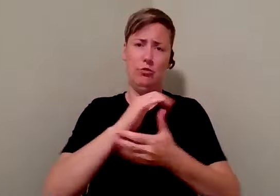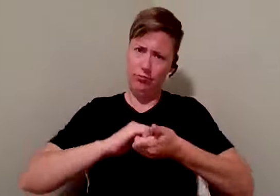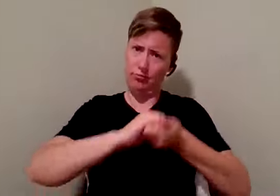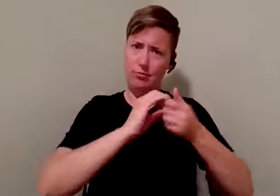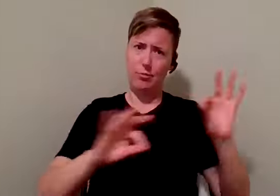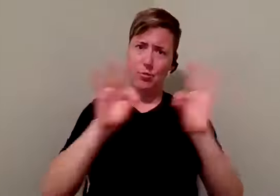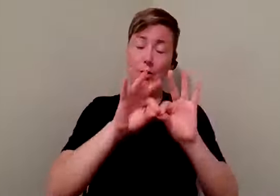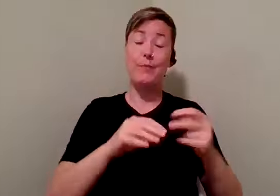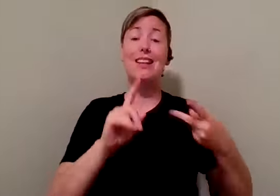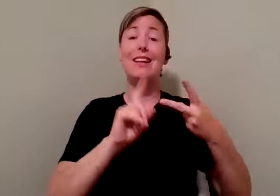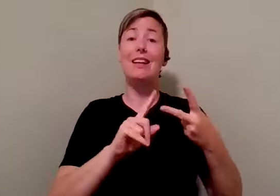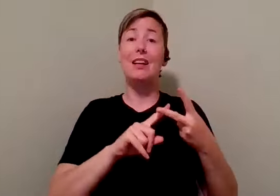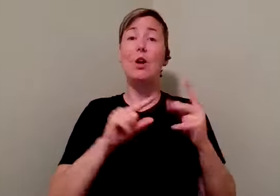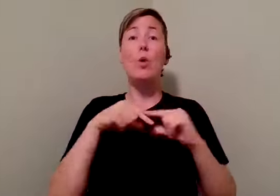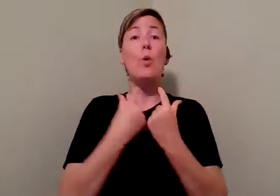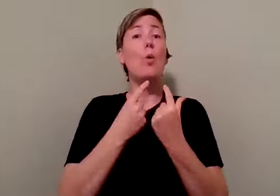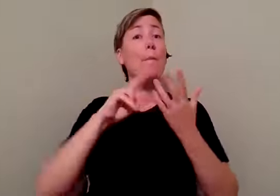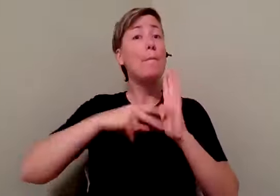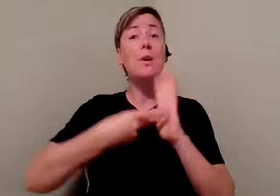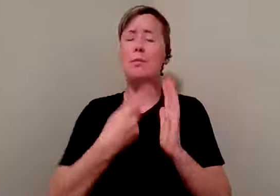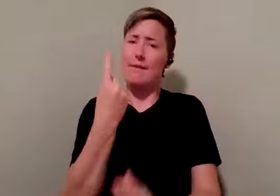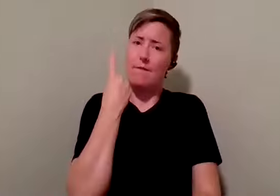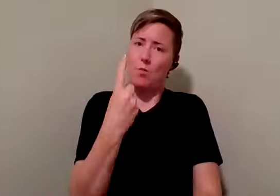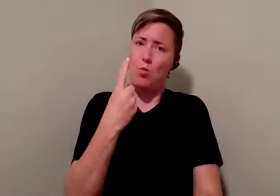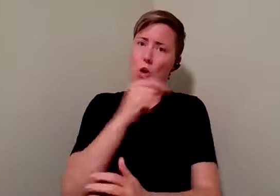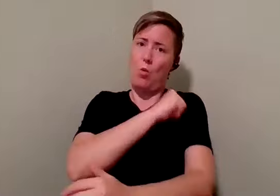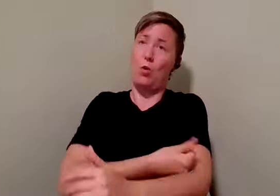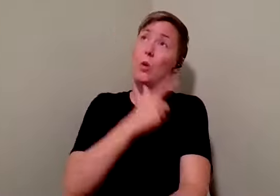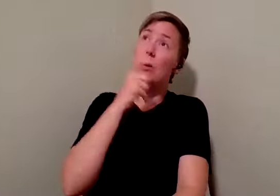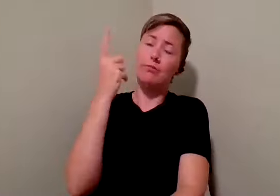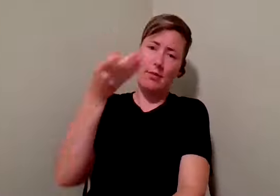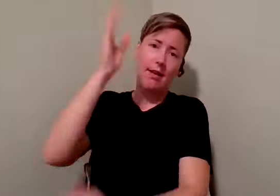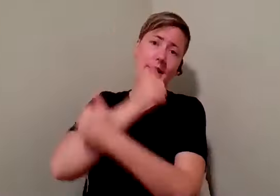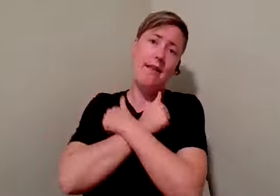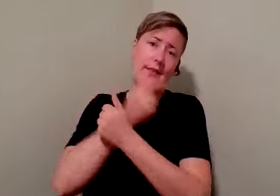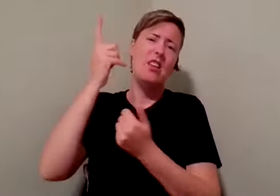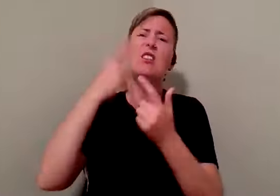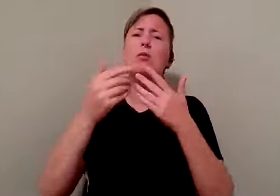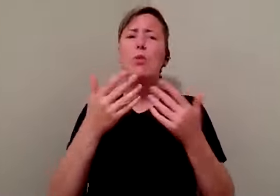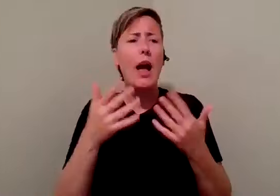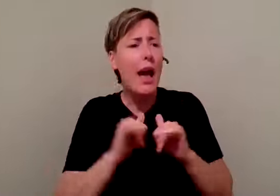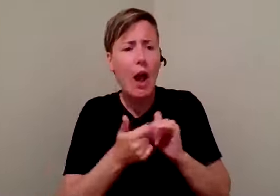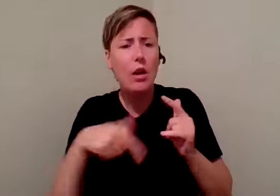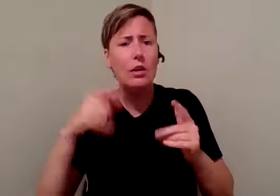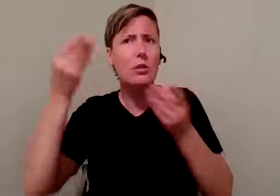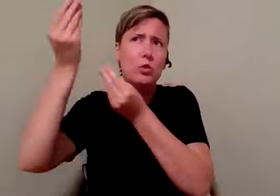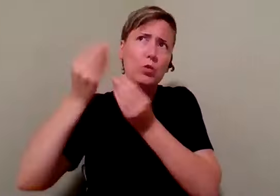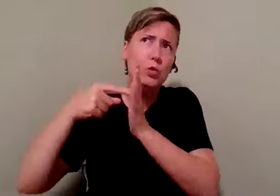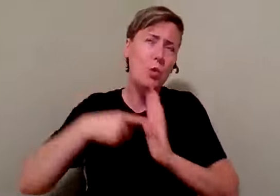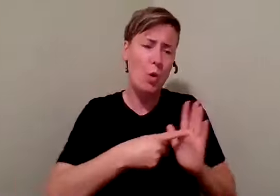group purpose, there is but one ultimate authority, a loving God as He may express Himself in our group conscience. Our leaders are but trusted servants,